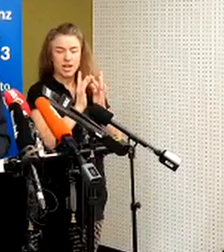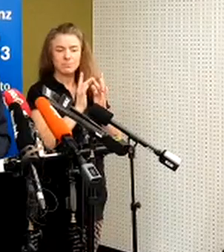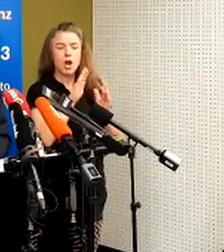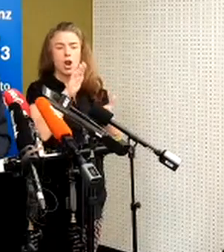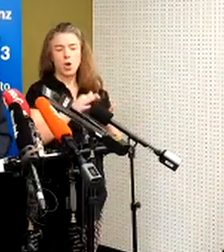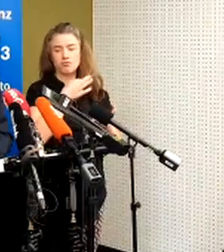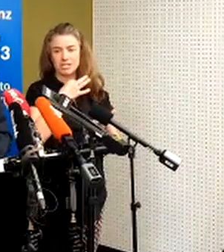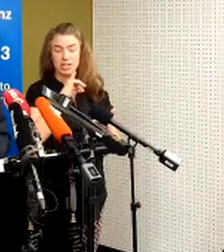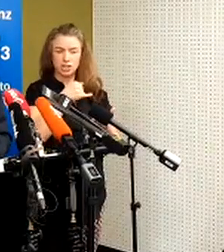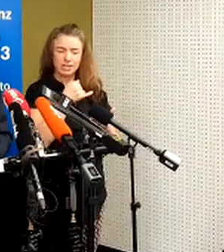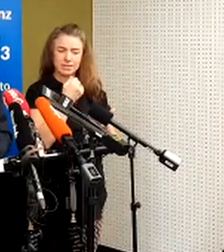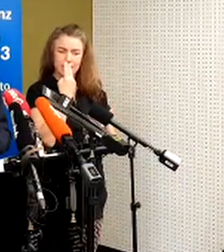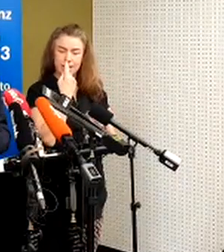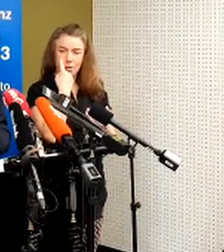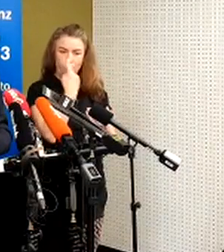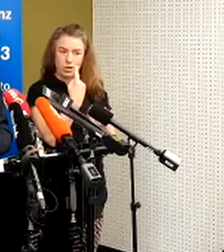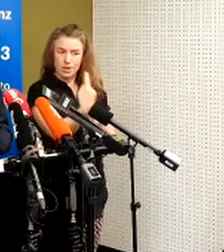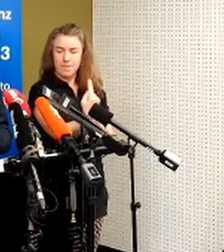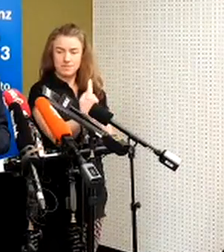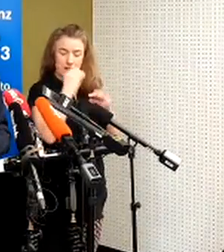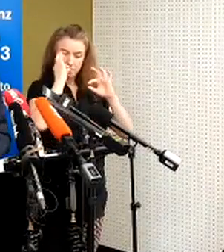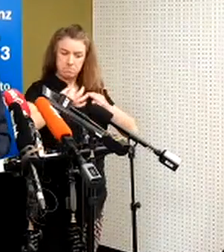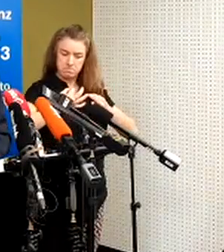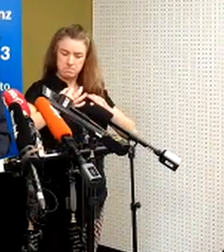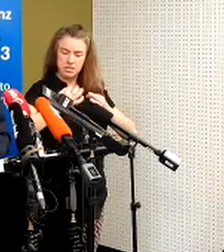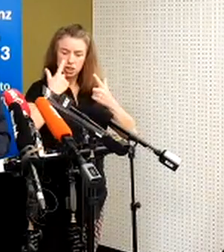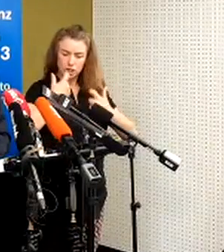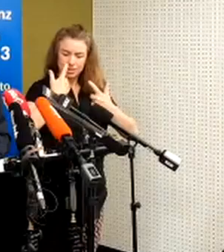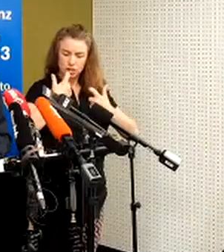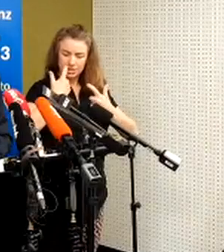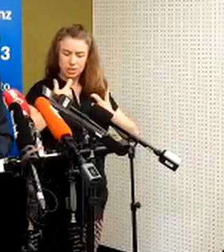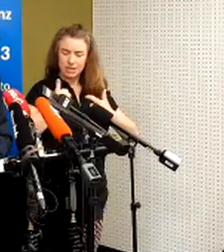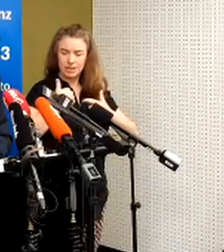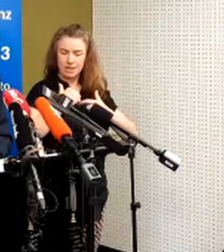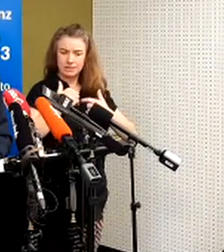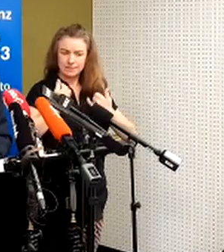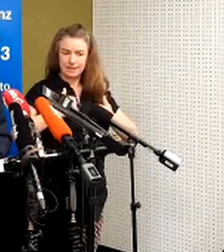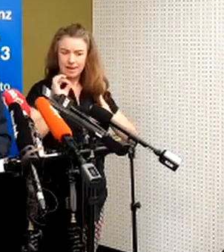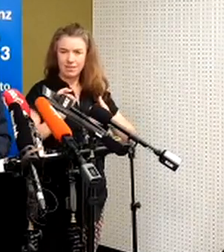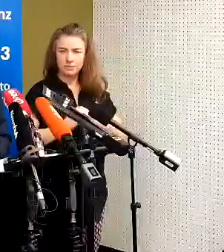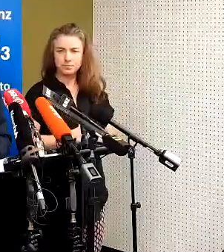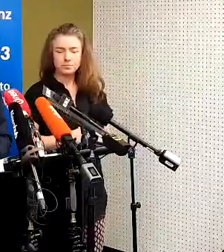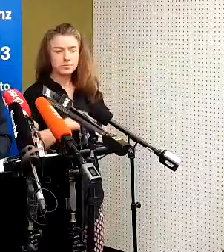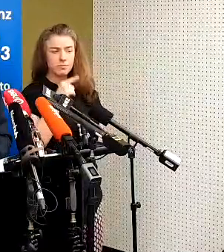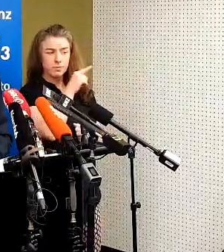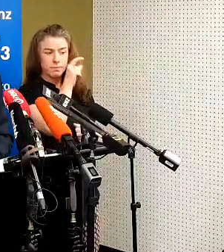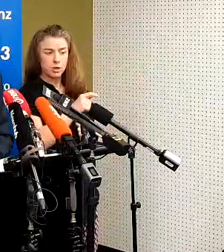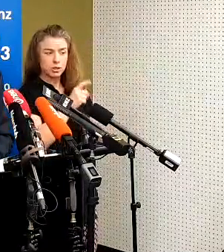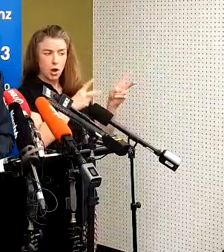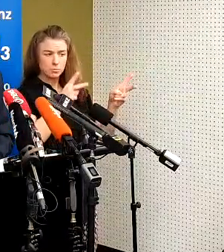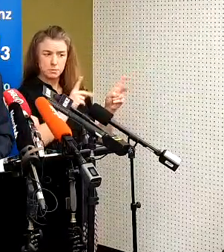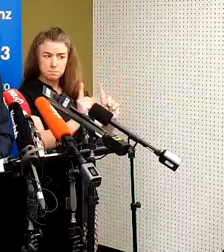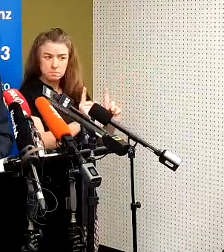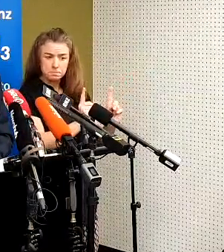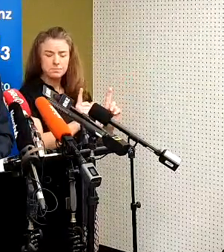be aware of the symptoms, call Healthline if they're concerned or if they have any symptoms. Do you have an update on the patient in hospital?